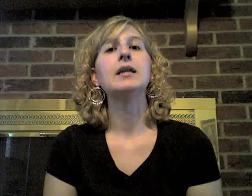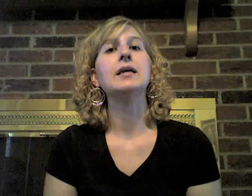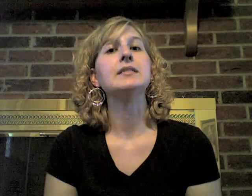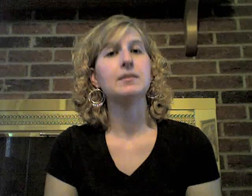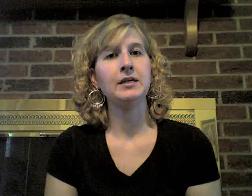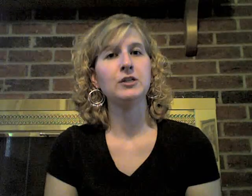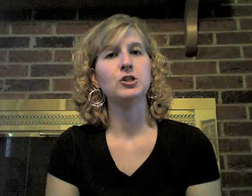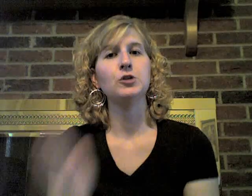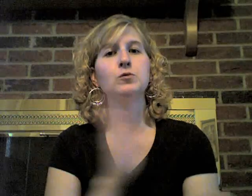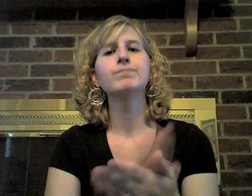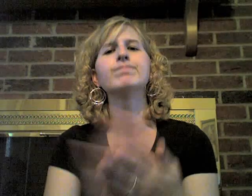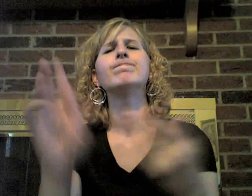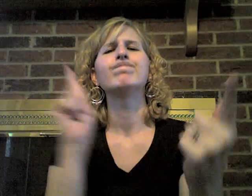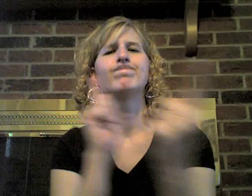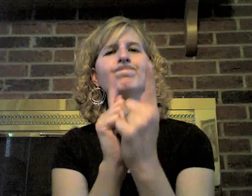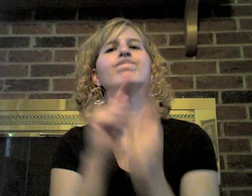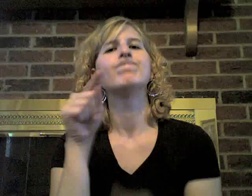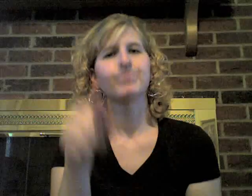nice to meet you,